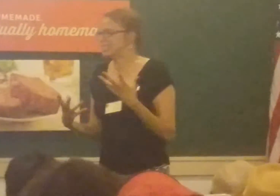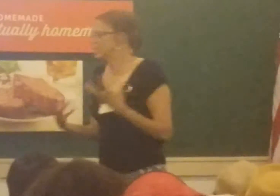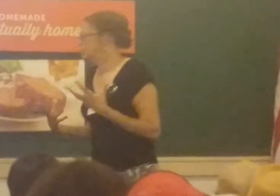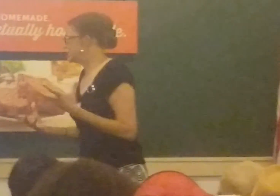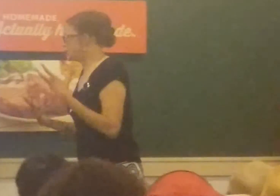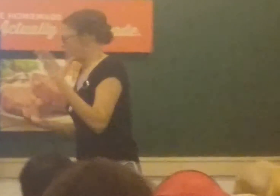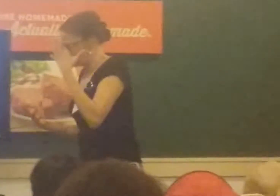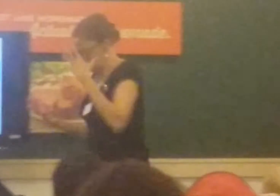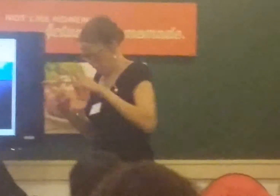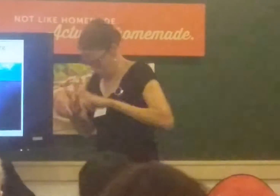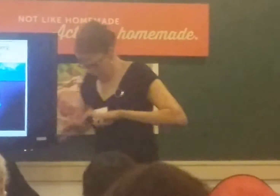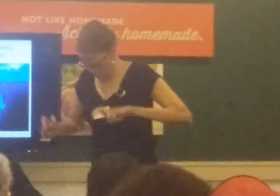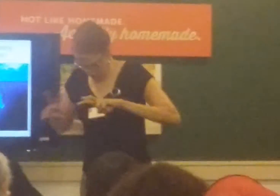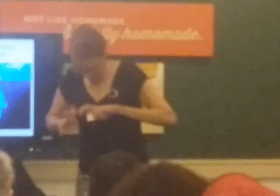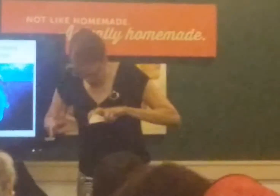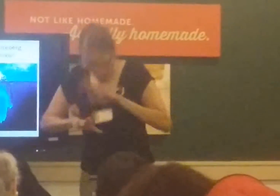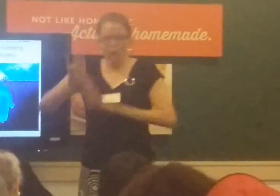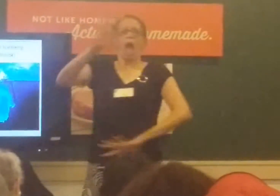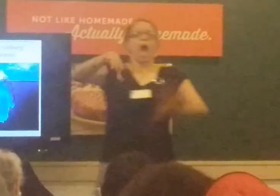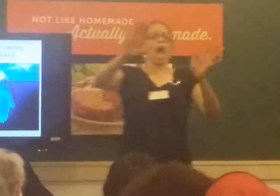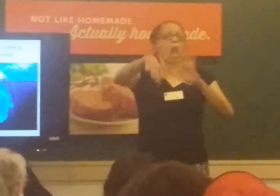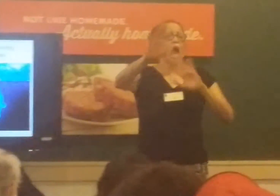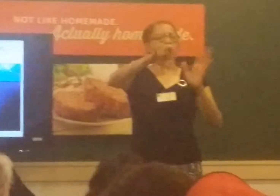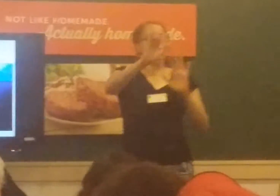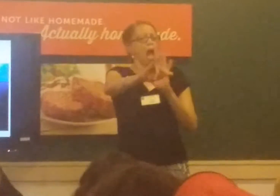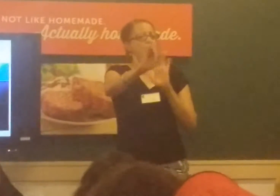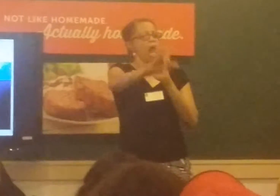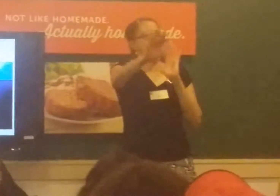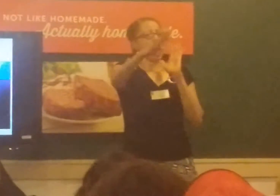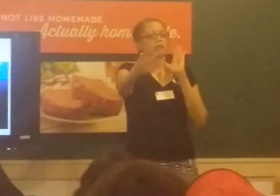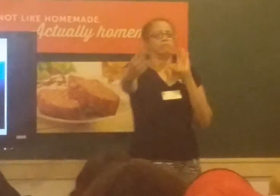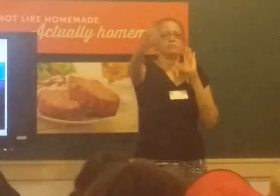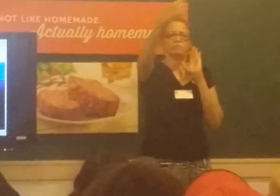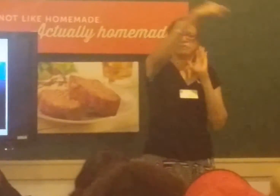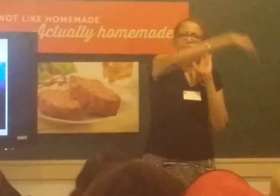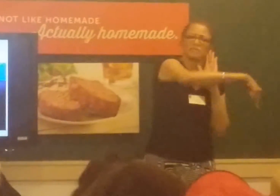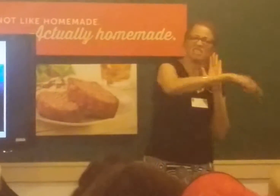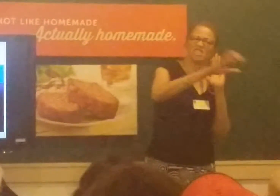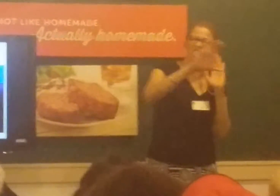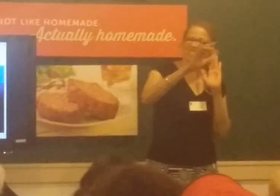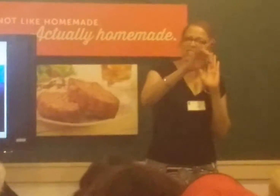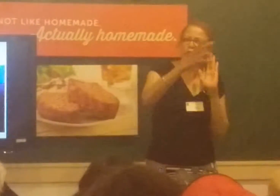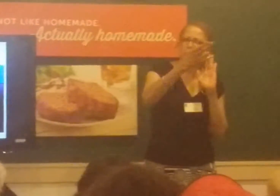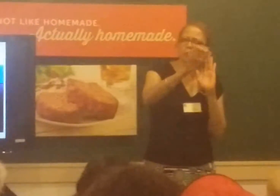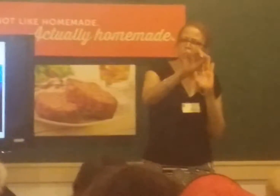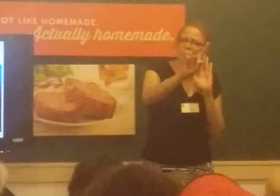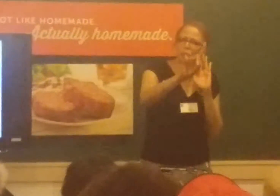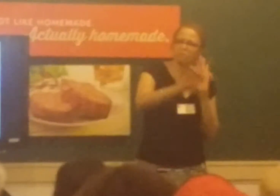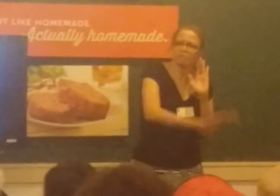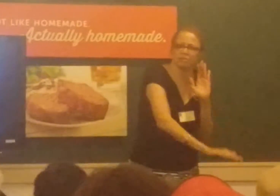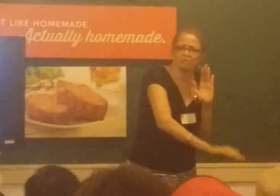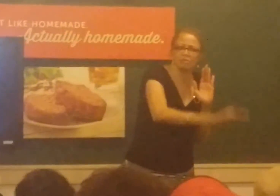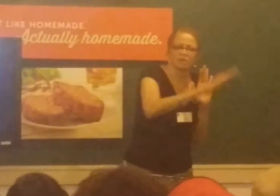this internal feeling. You need to analyze yourself. And then realize, as